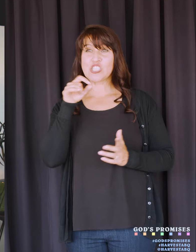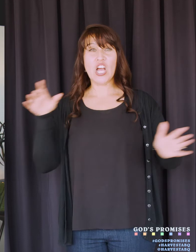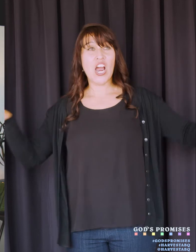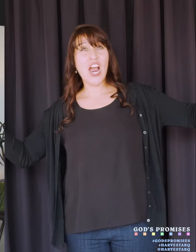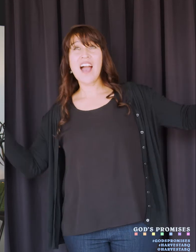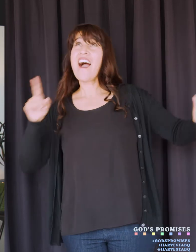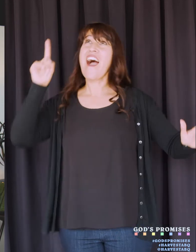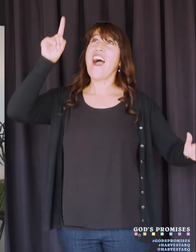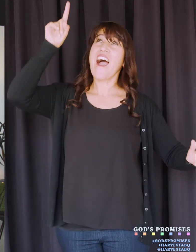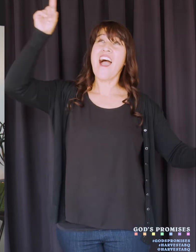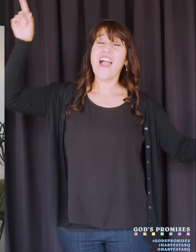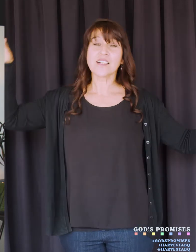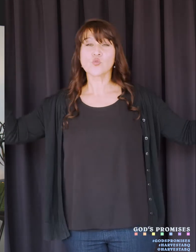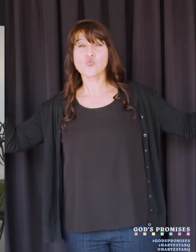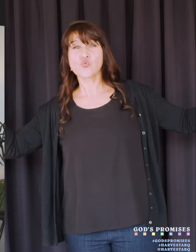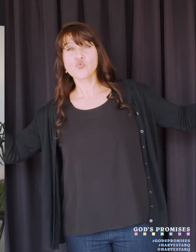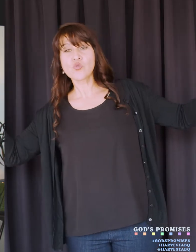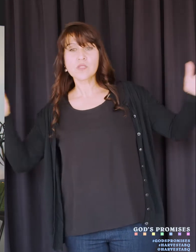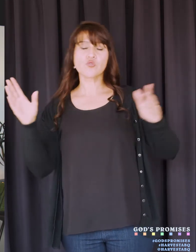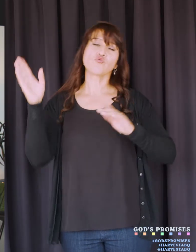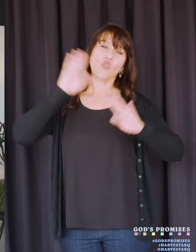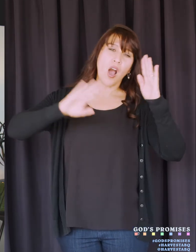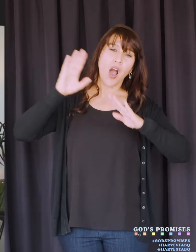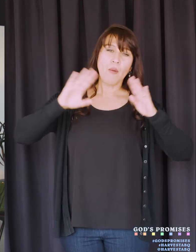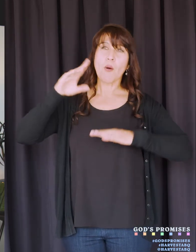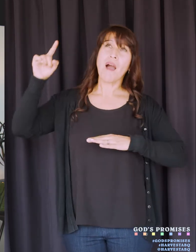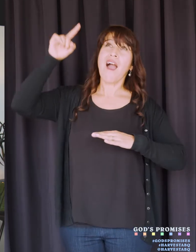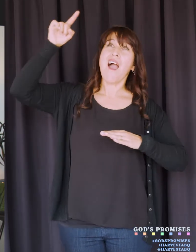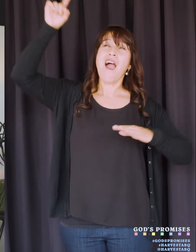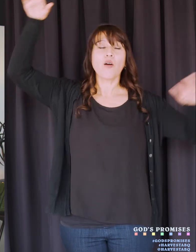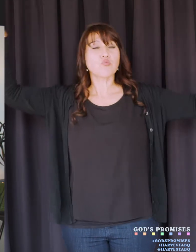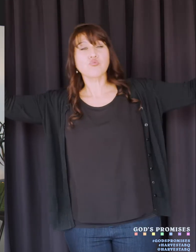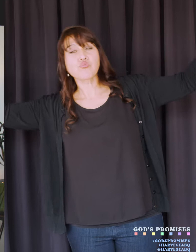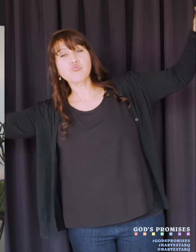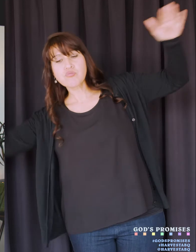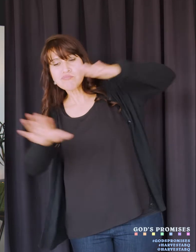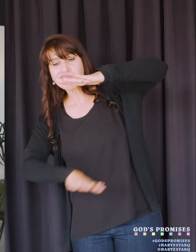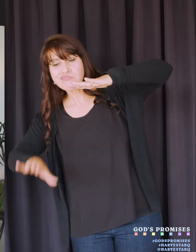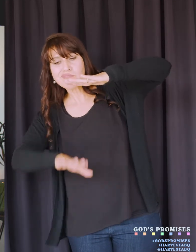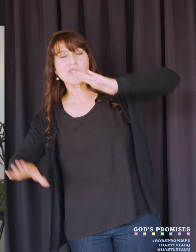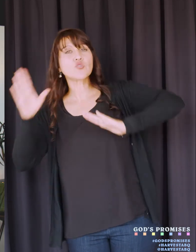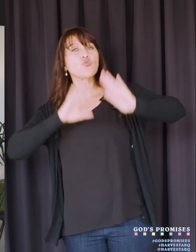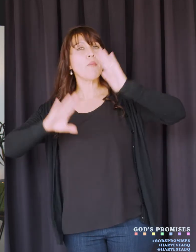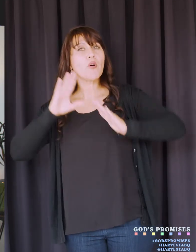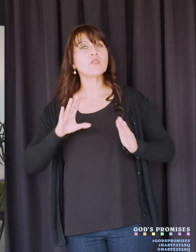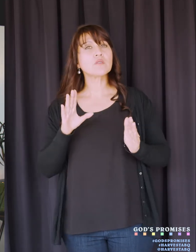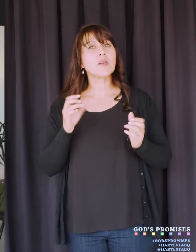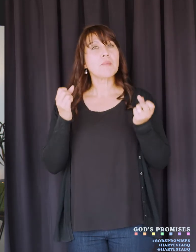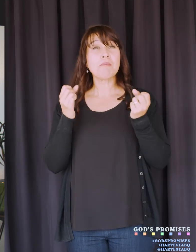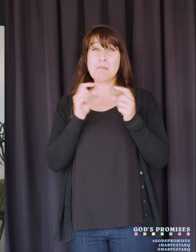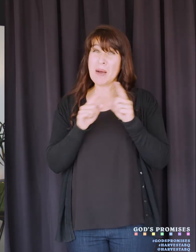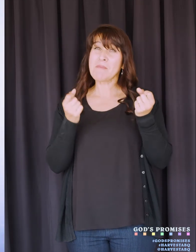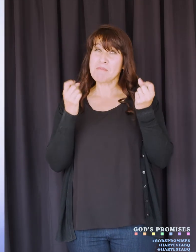soaring high above the troubles of the world. I'll give you a different image. Many people look like